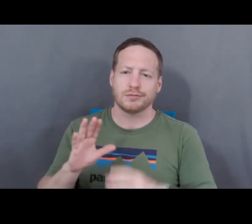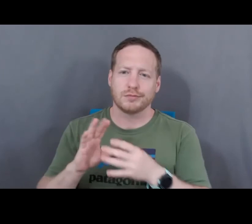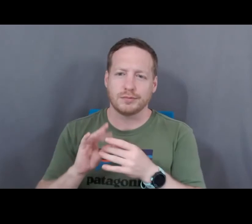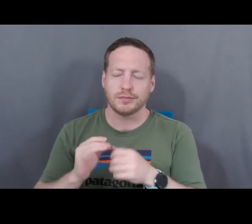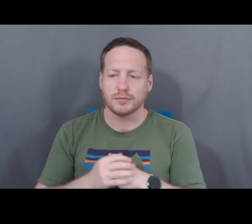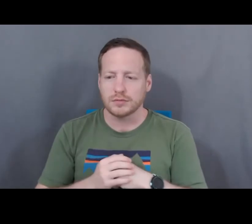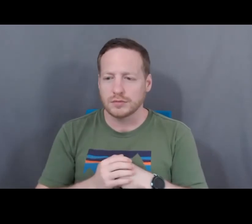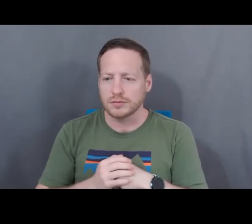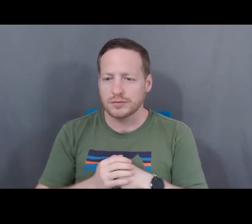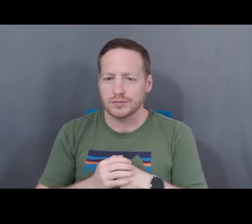from Amy.